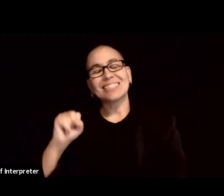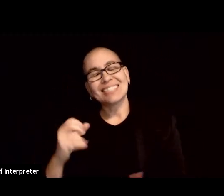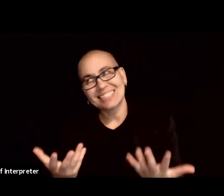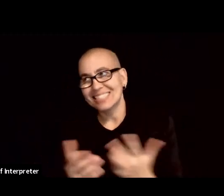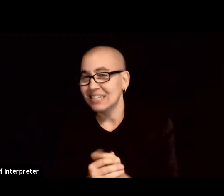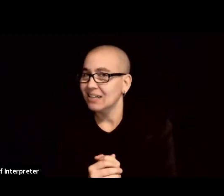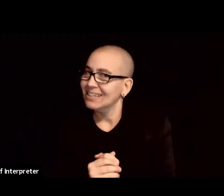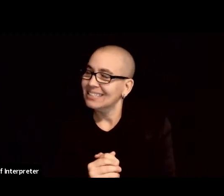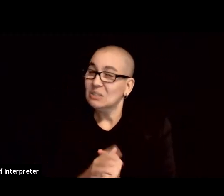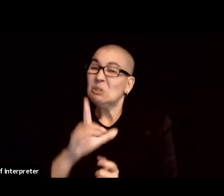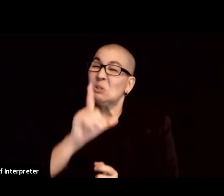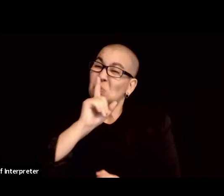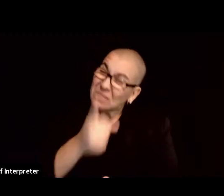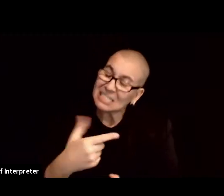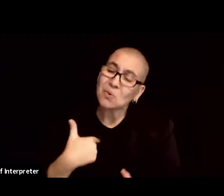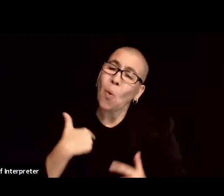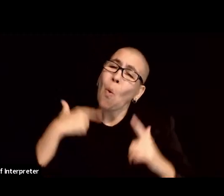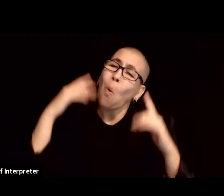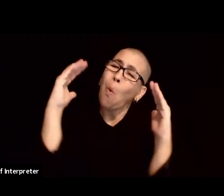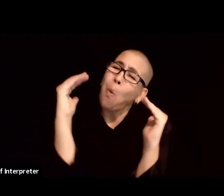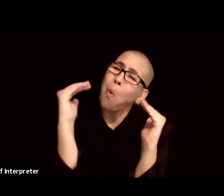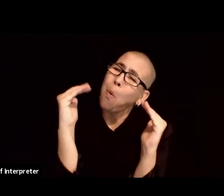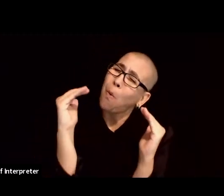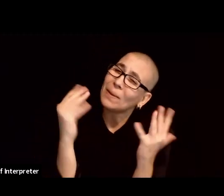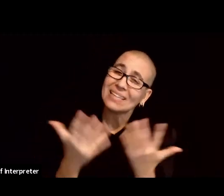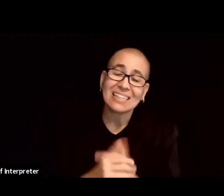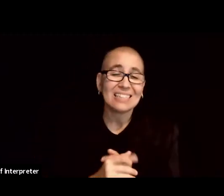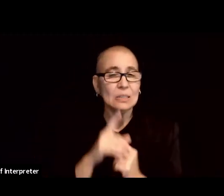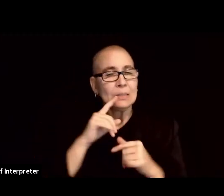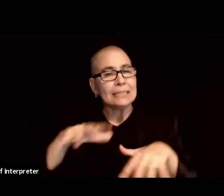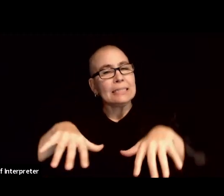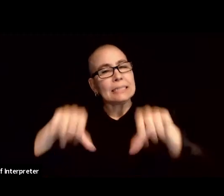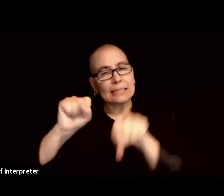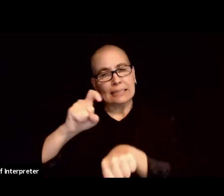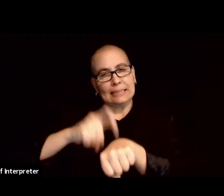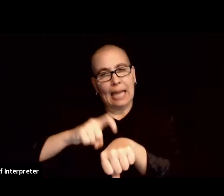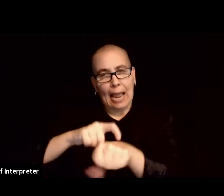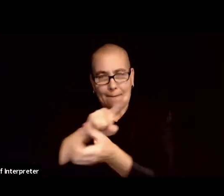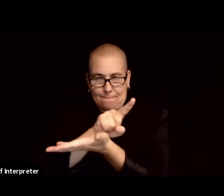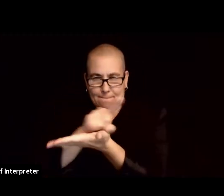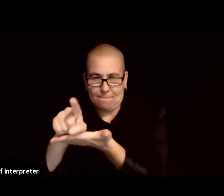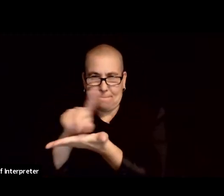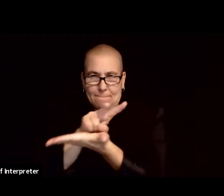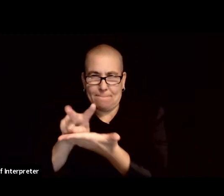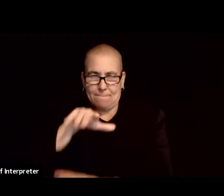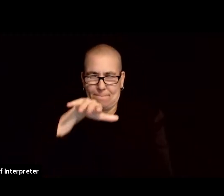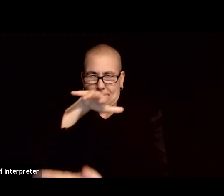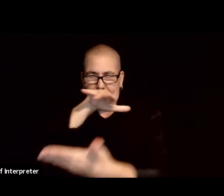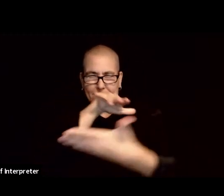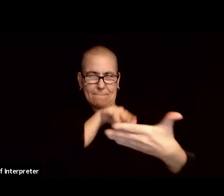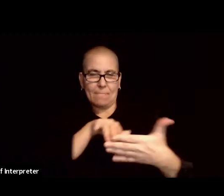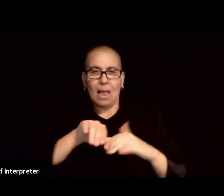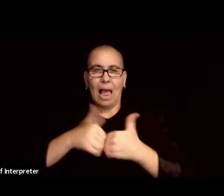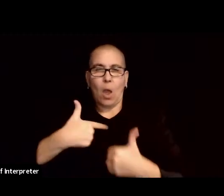pattern on the upstream behavioral side to really manifest in differences in the numbers.